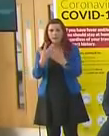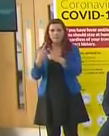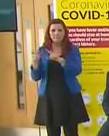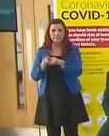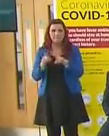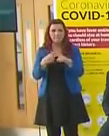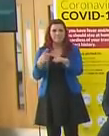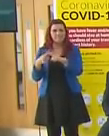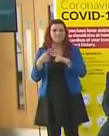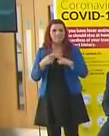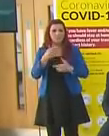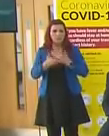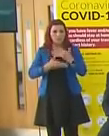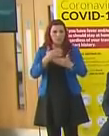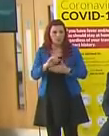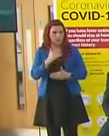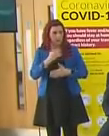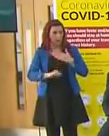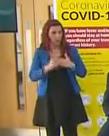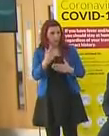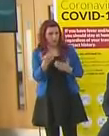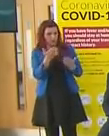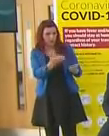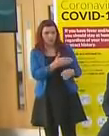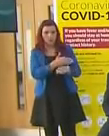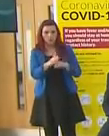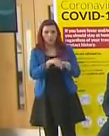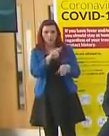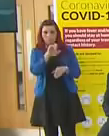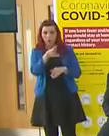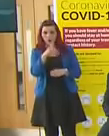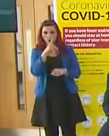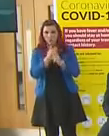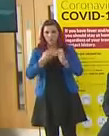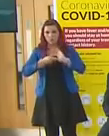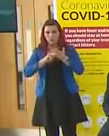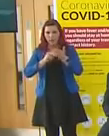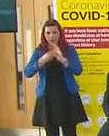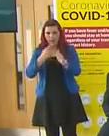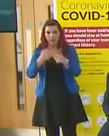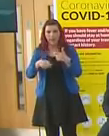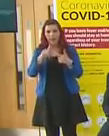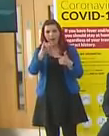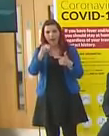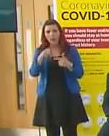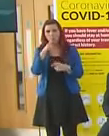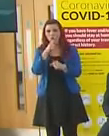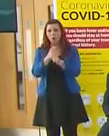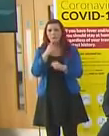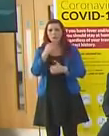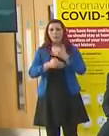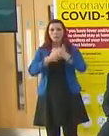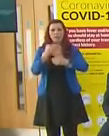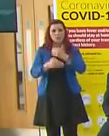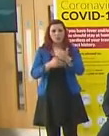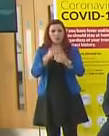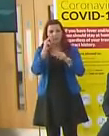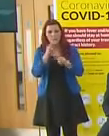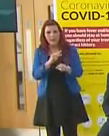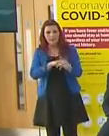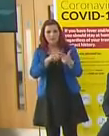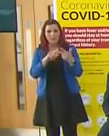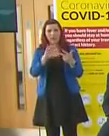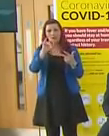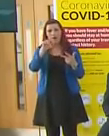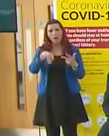Today we have three speakers, starting with Paul, who will give the strategic overview, followed by Anne, who will give the operational overview, and then